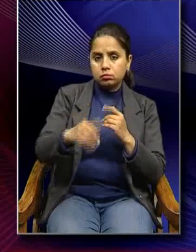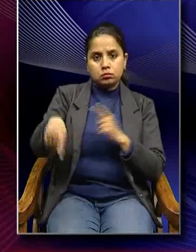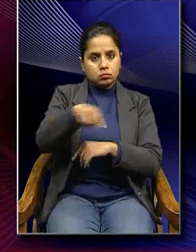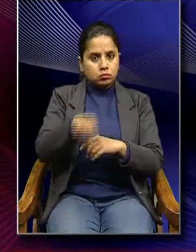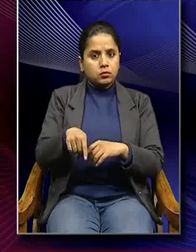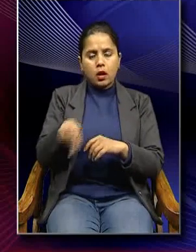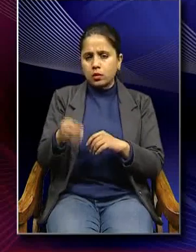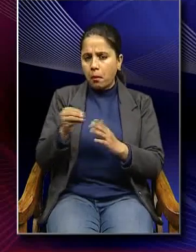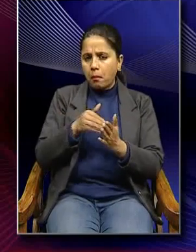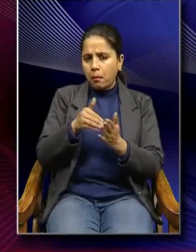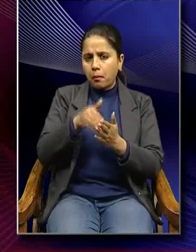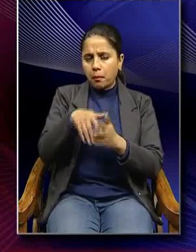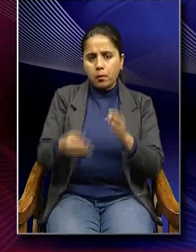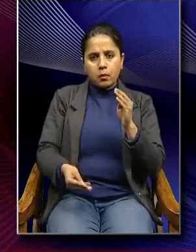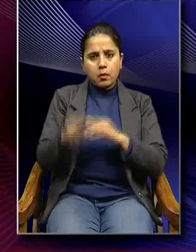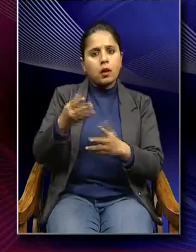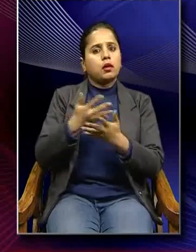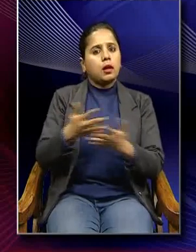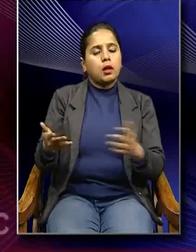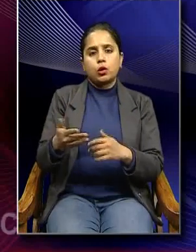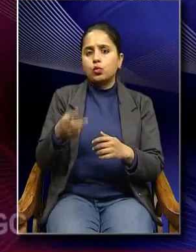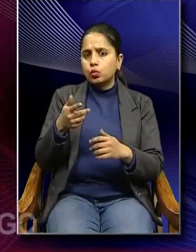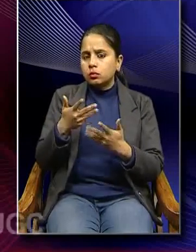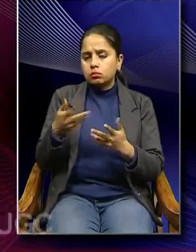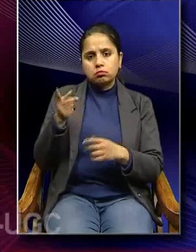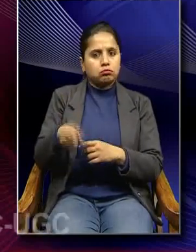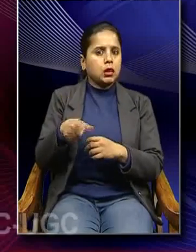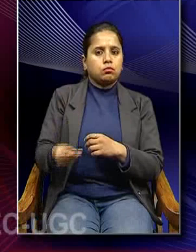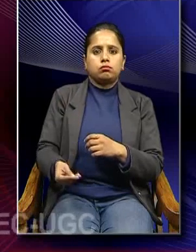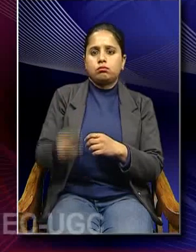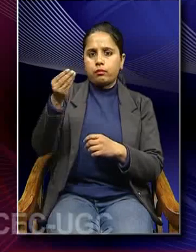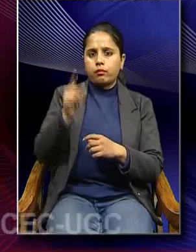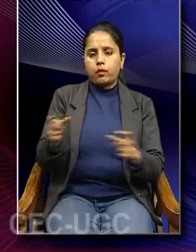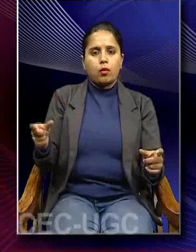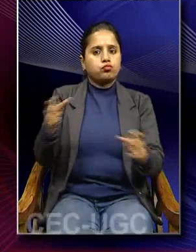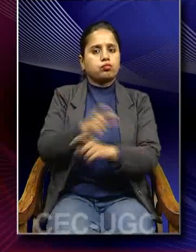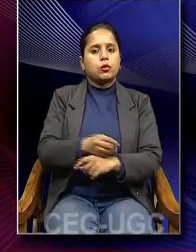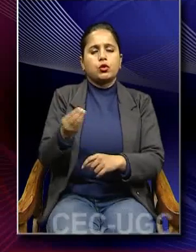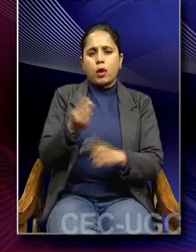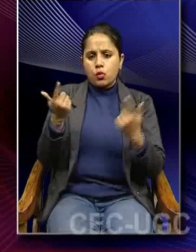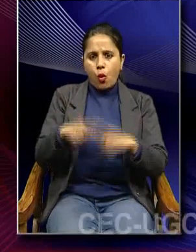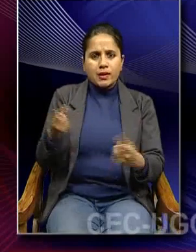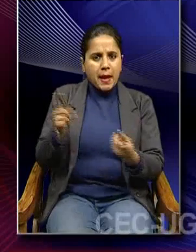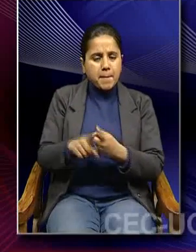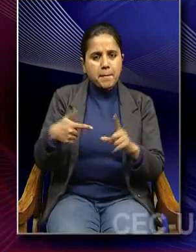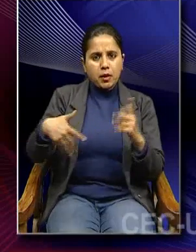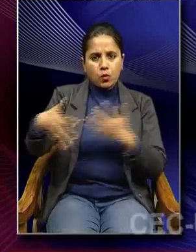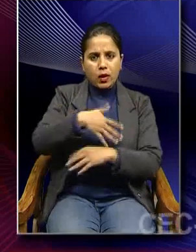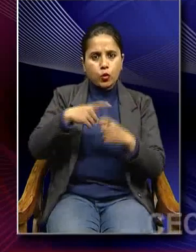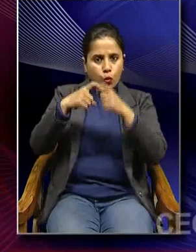substantial increase in the material good is necessary to offset the small loss of environmental